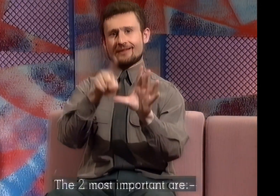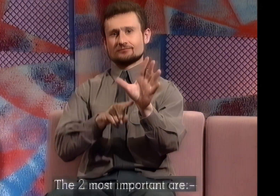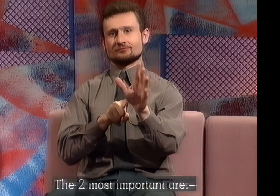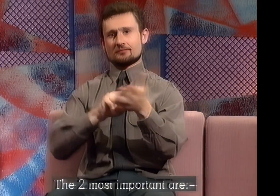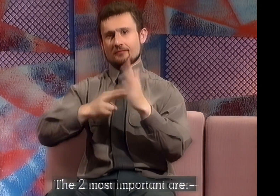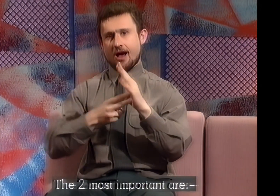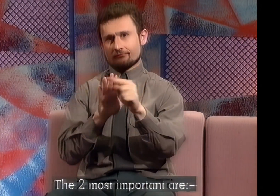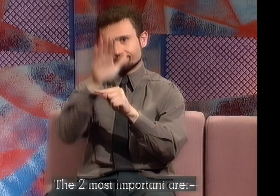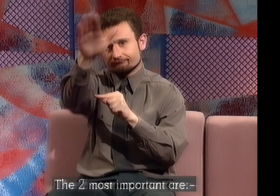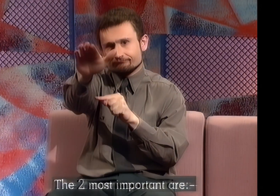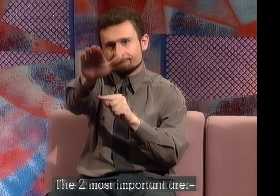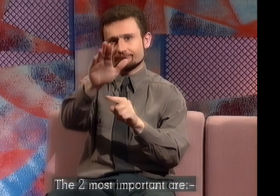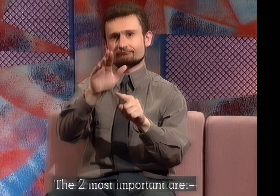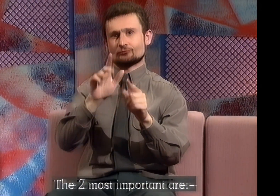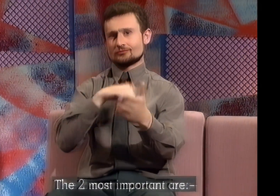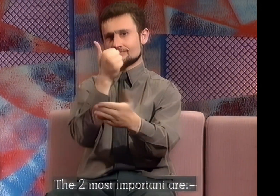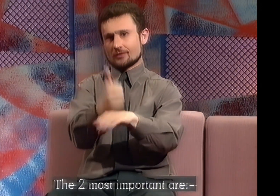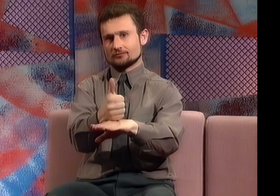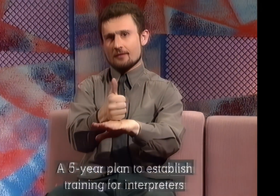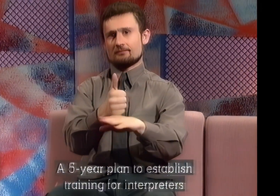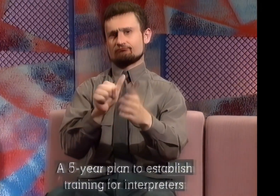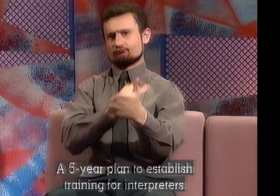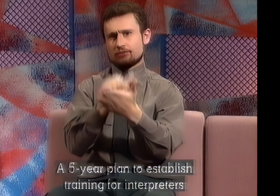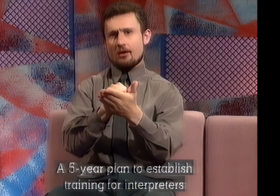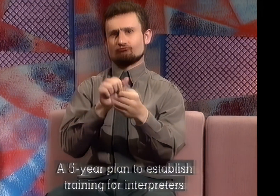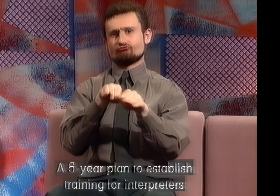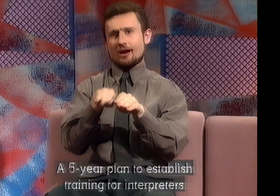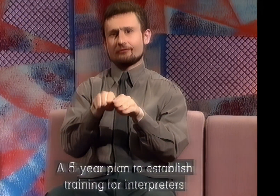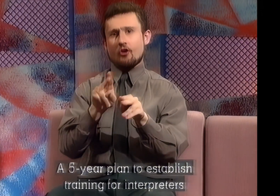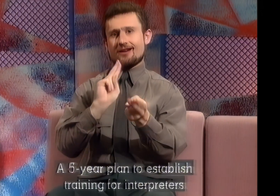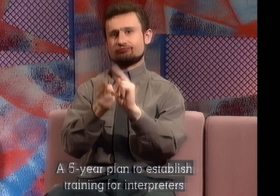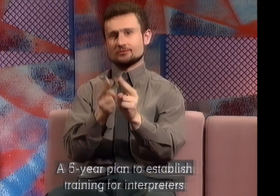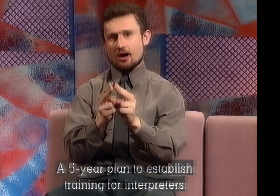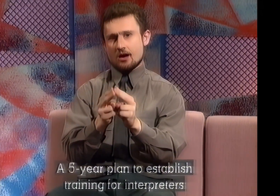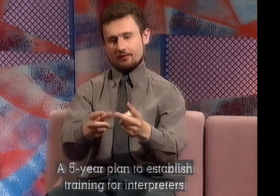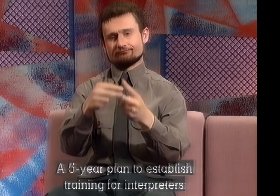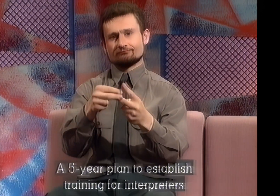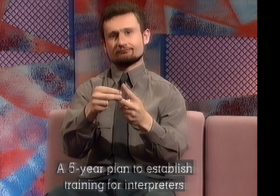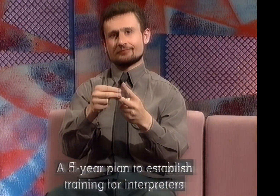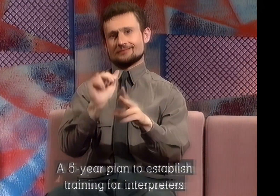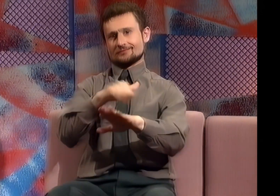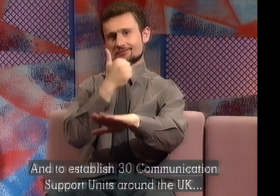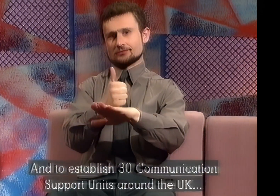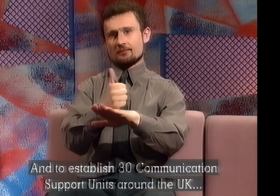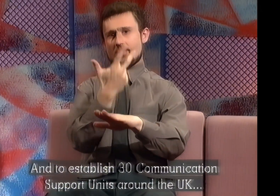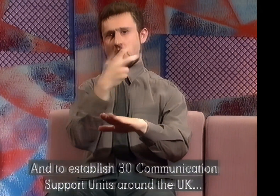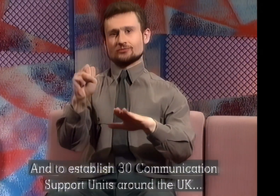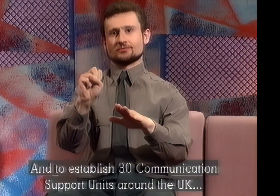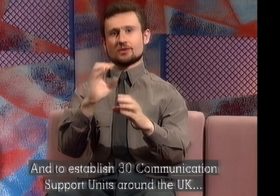The two most important are a 5-year plan to establish proper training for interpreters and to establish